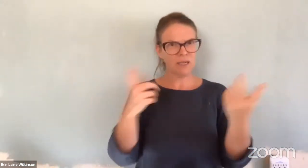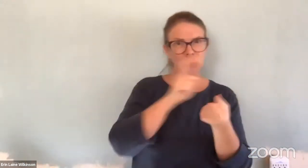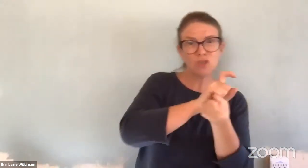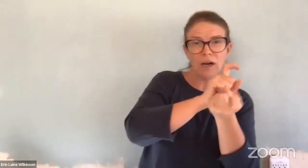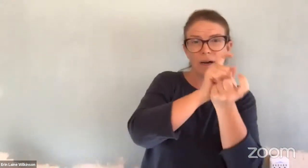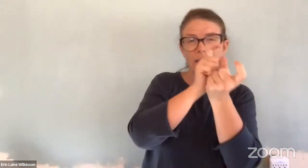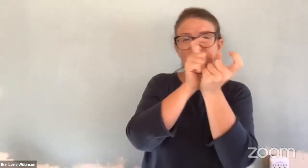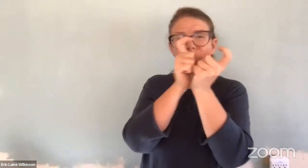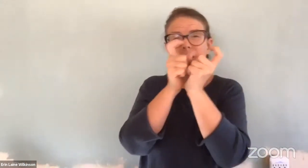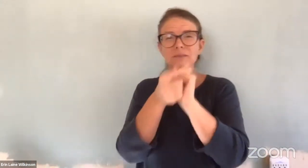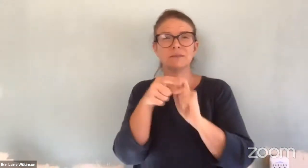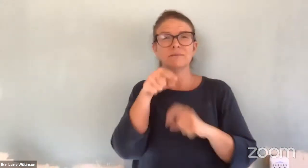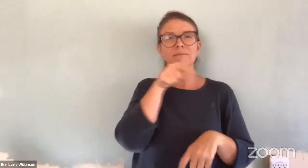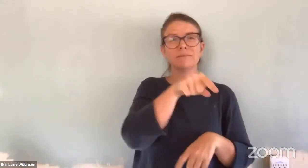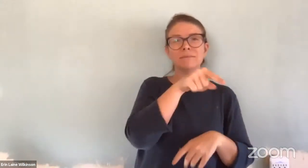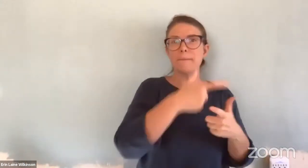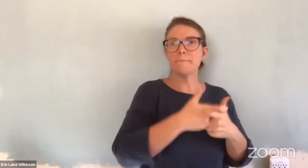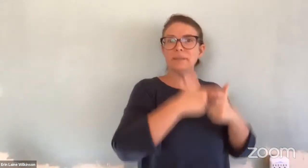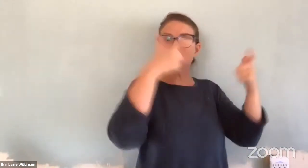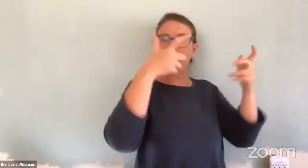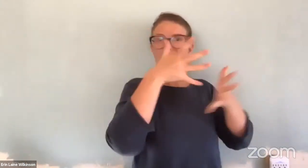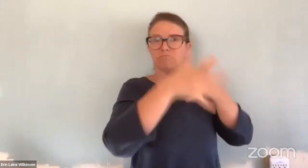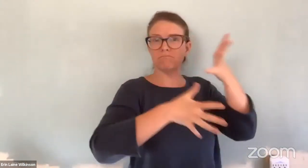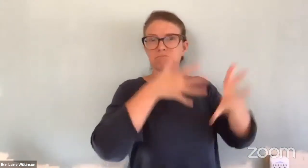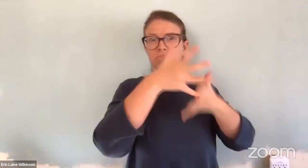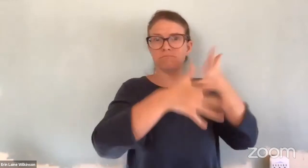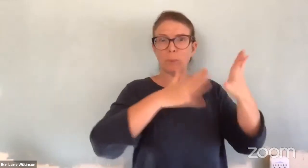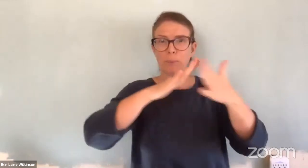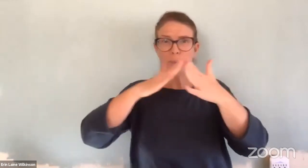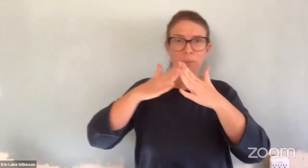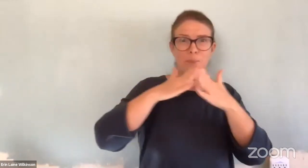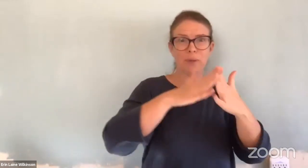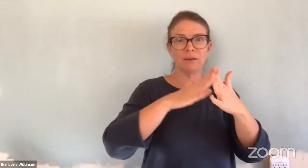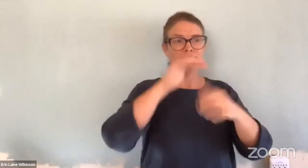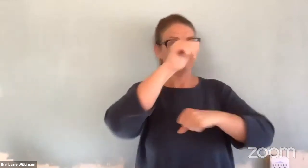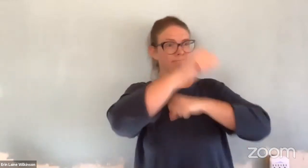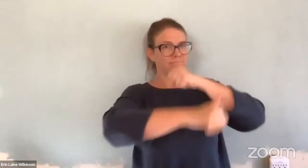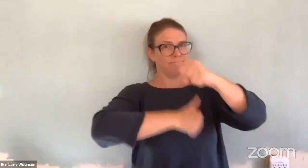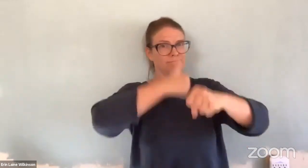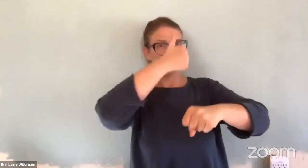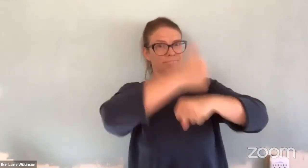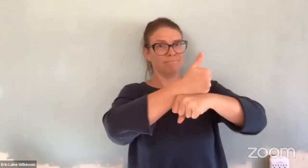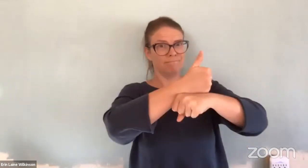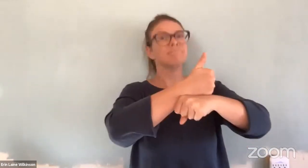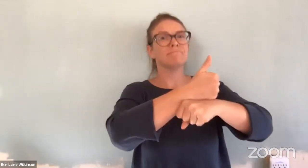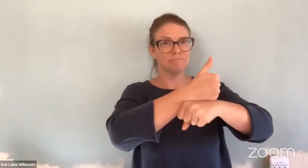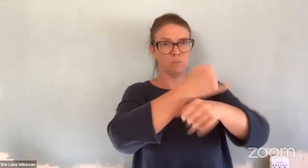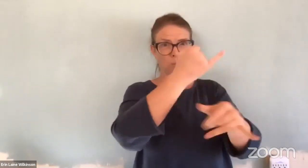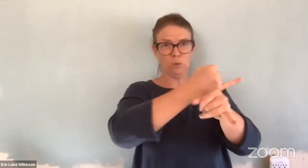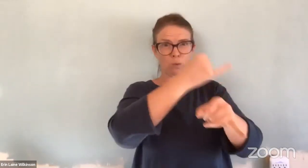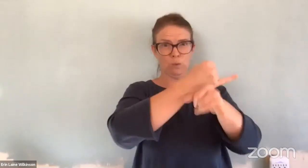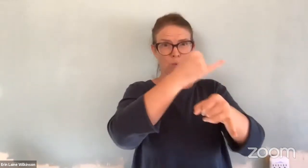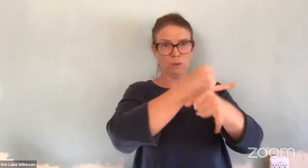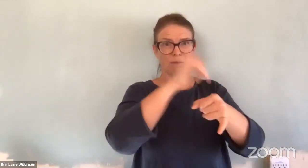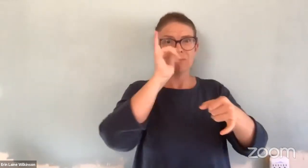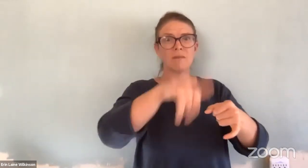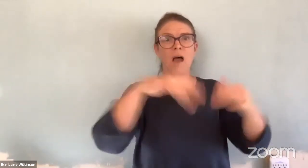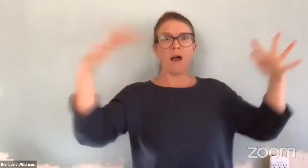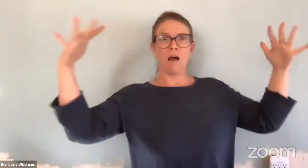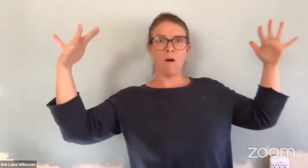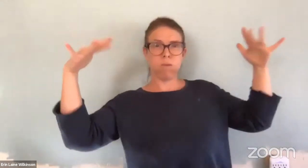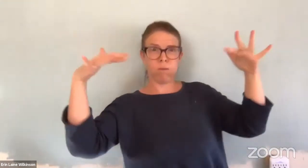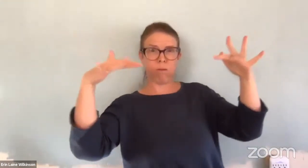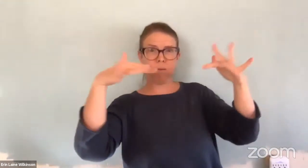sign languages. But remember, I want to go back to what I talked about earlier about the change that could happen in the majority sign language community, and that has